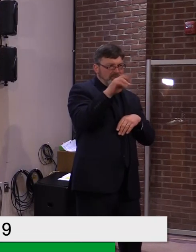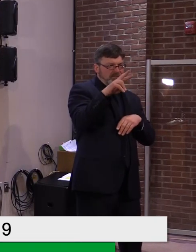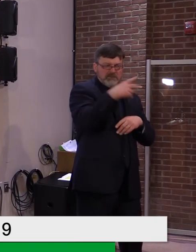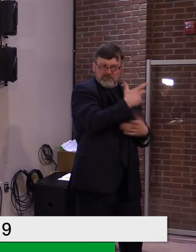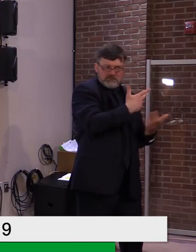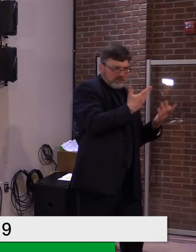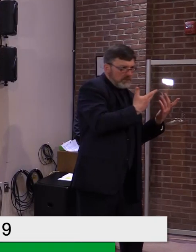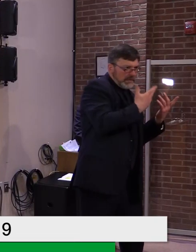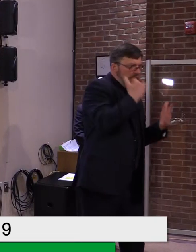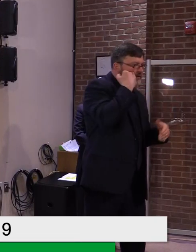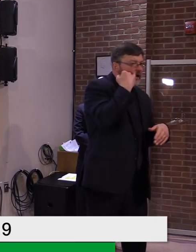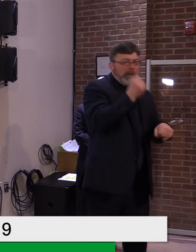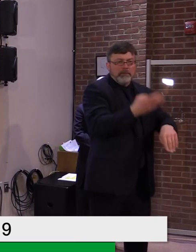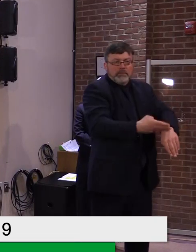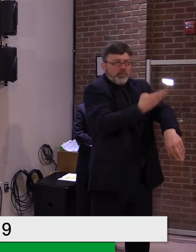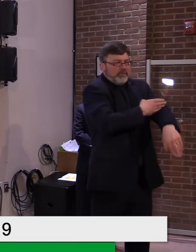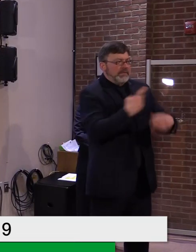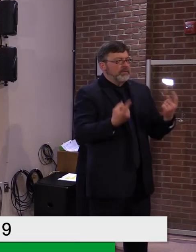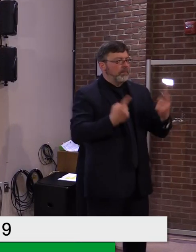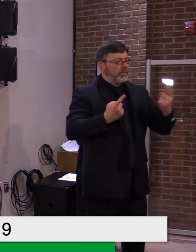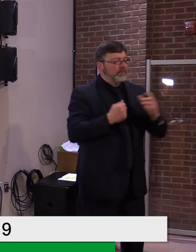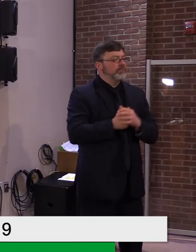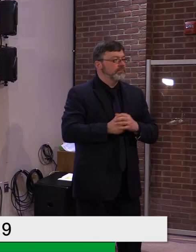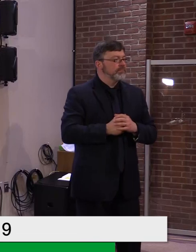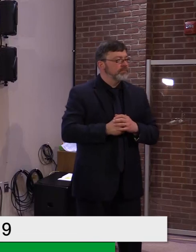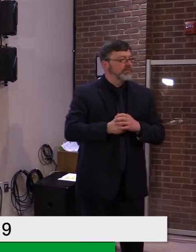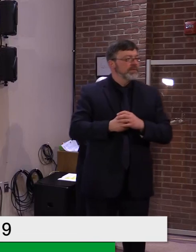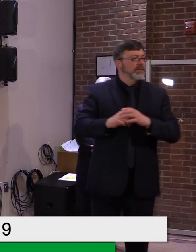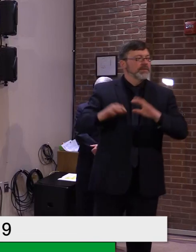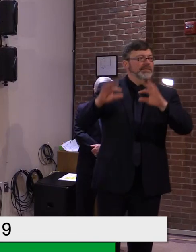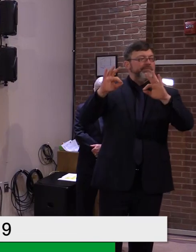Thank you. Can't expect more than that. I appreciate it.